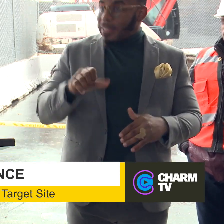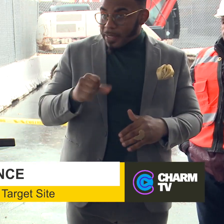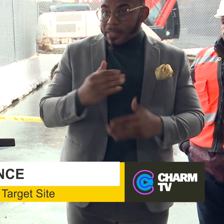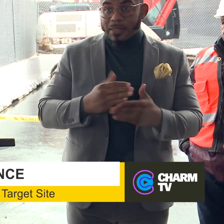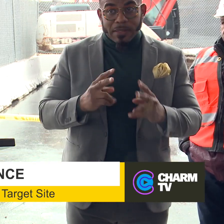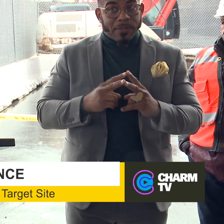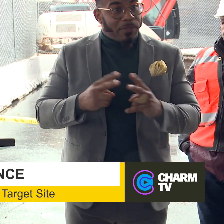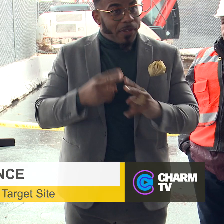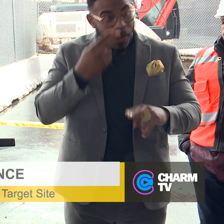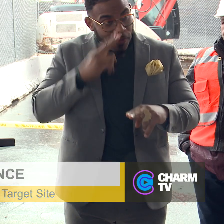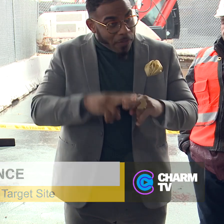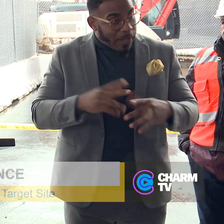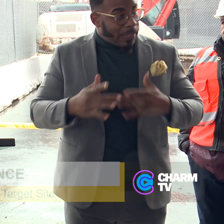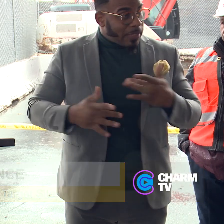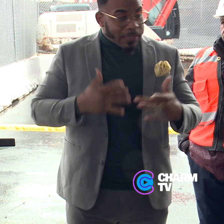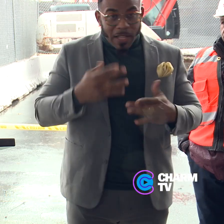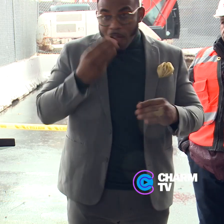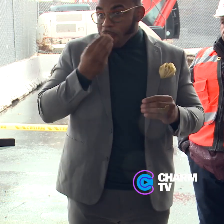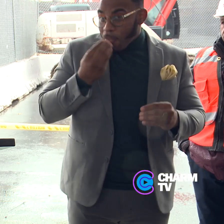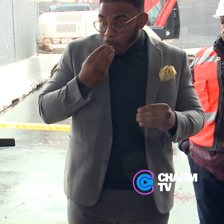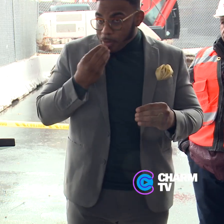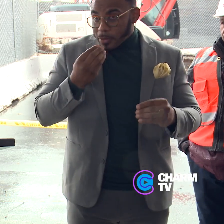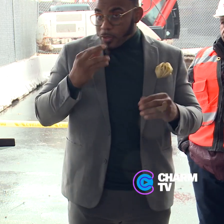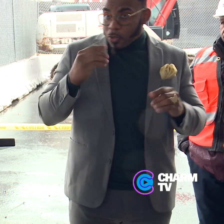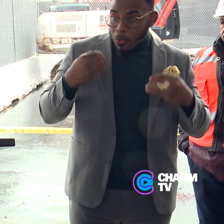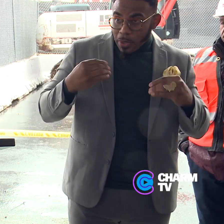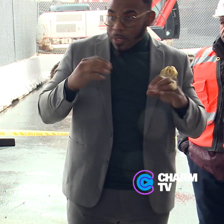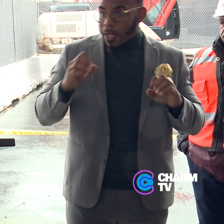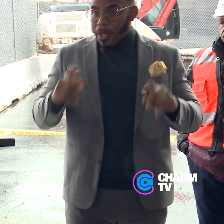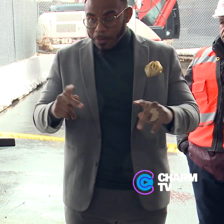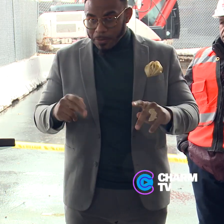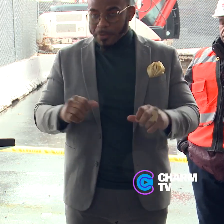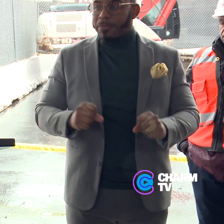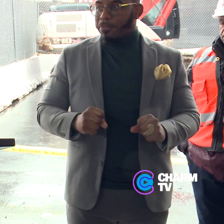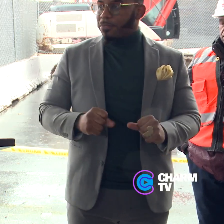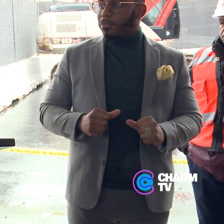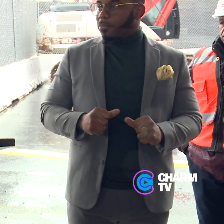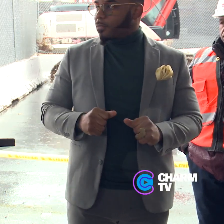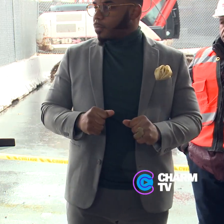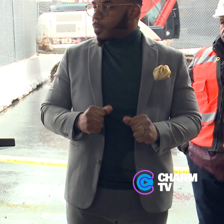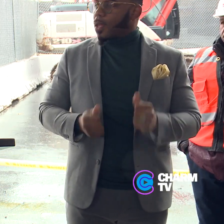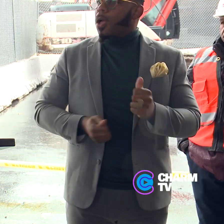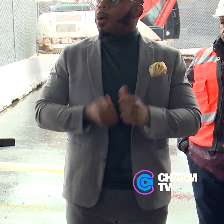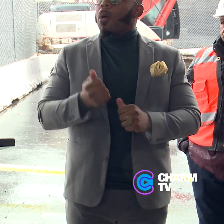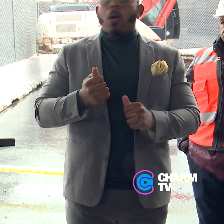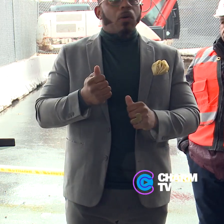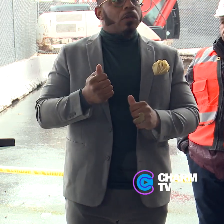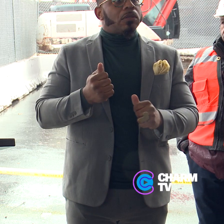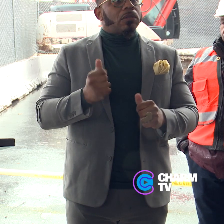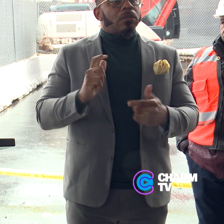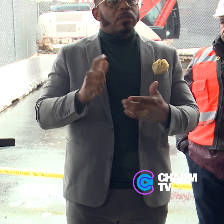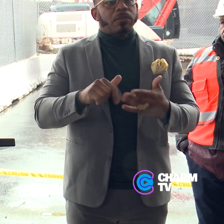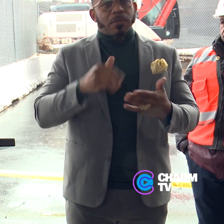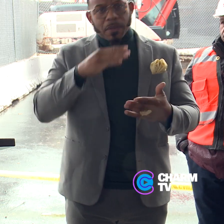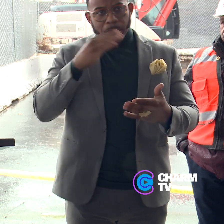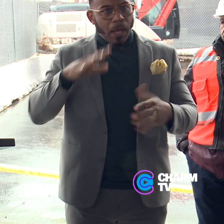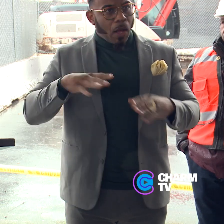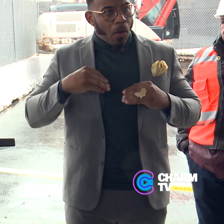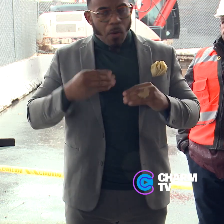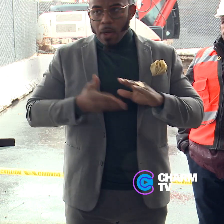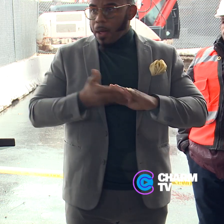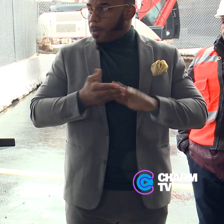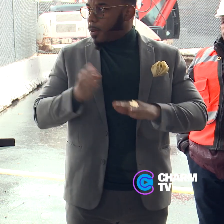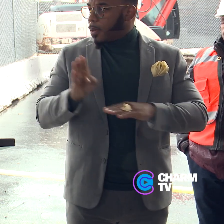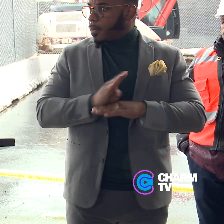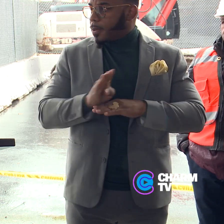some very fun and exciting food and retail opportunities. Most of the latter will be Black-owned and